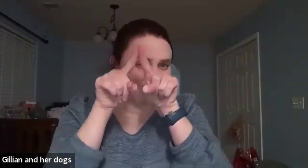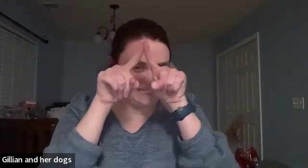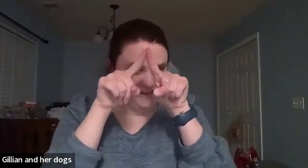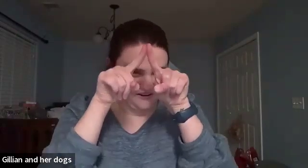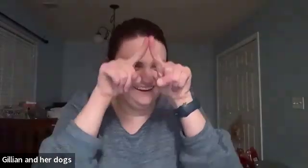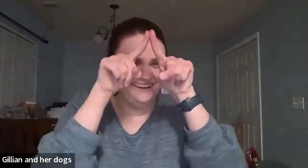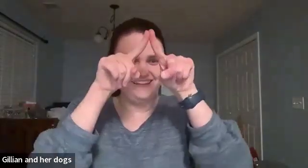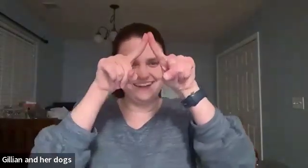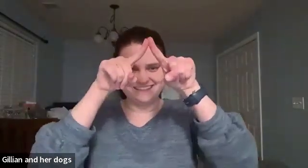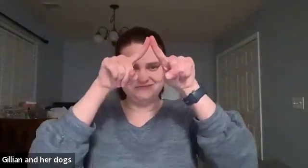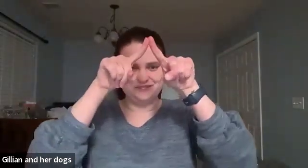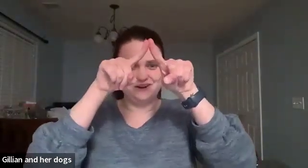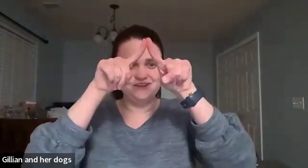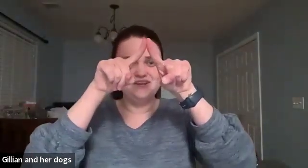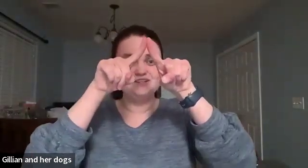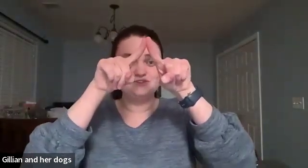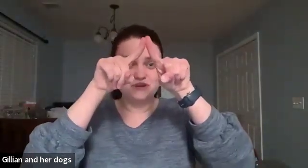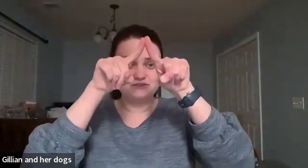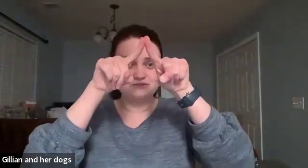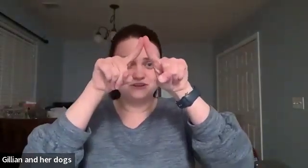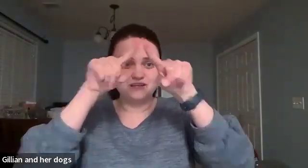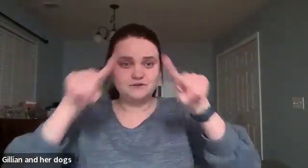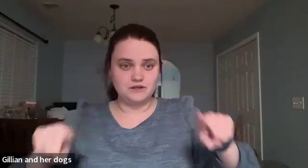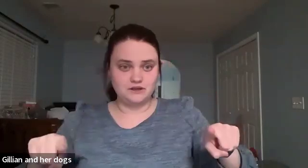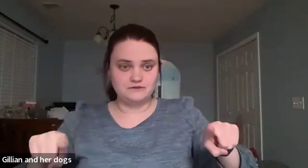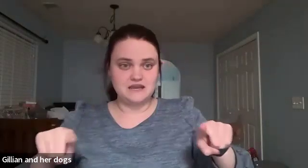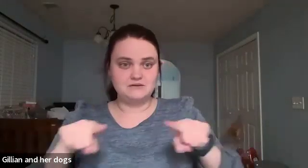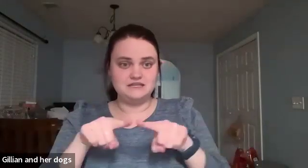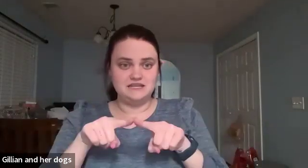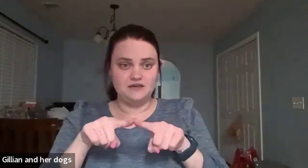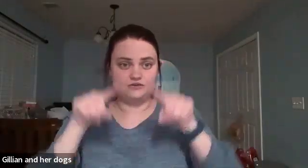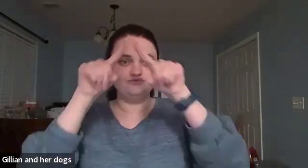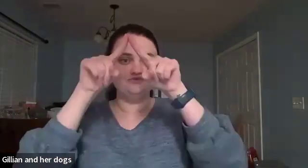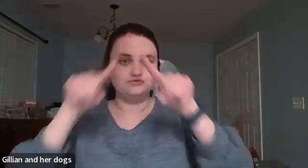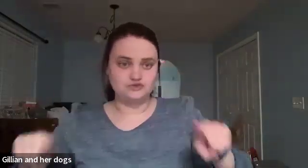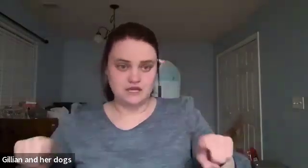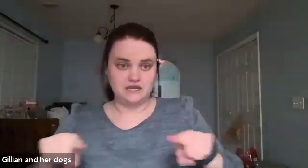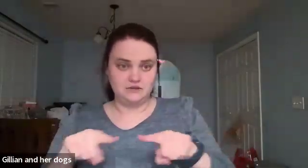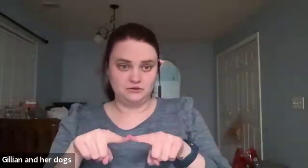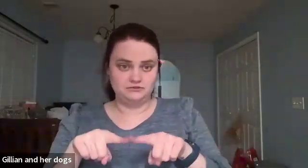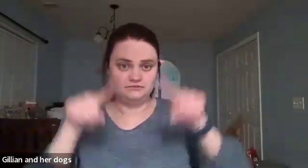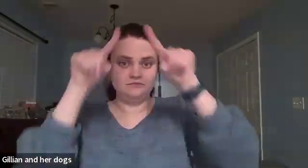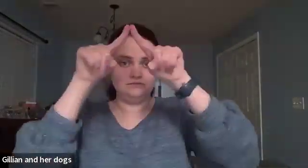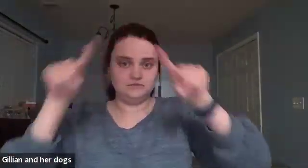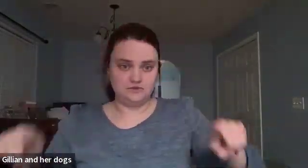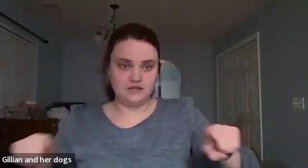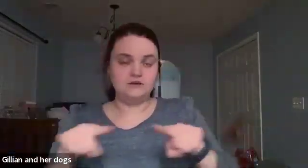fingers together a lot of the times we start off. So triangles, we're going to start here. We're going to go down and together. Triangle,